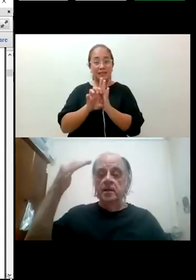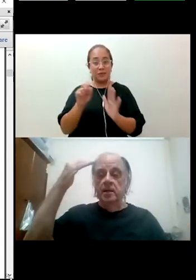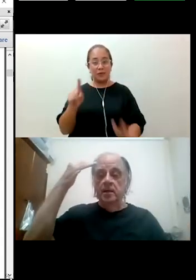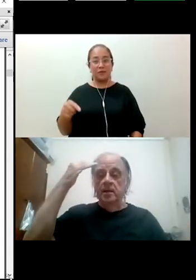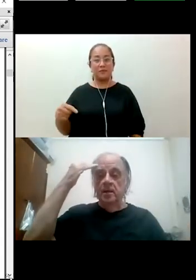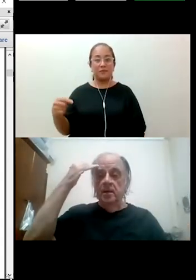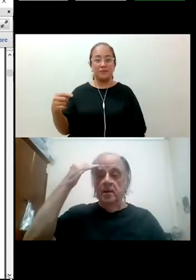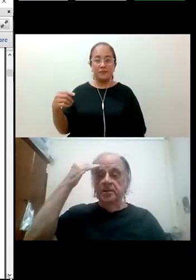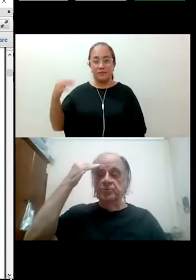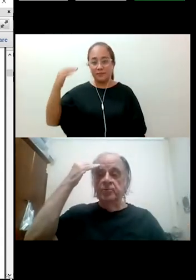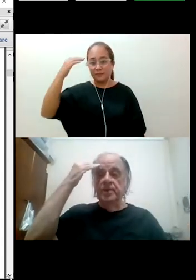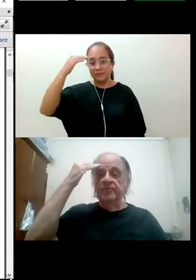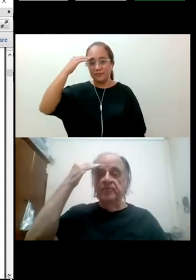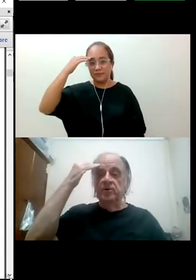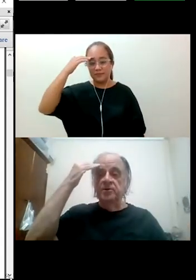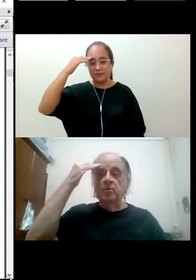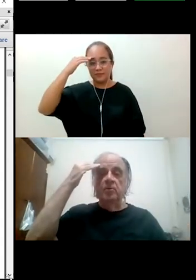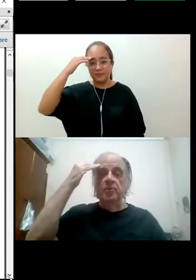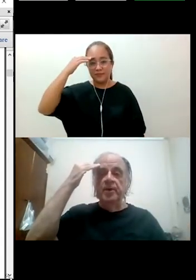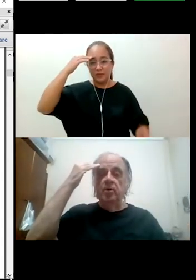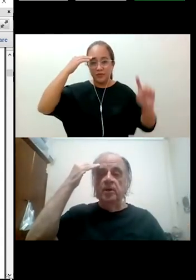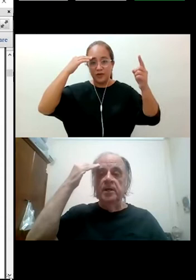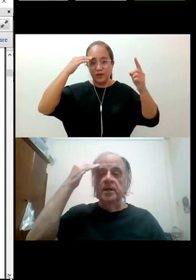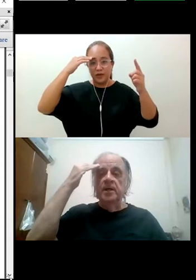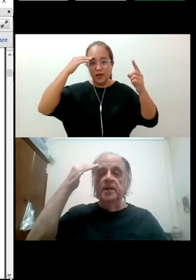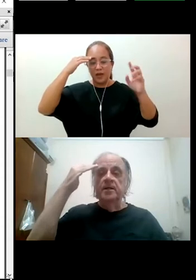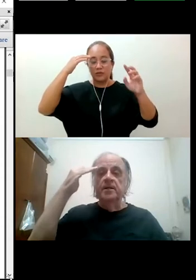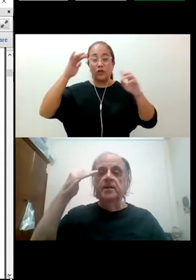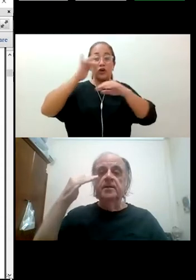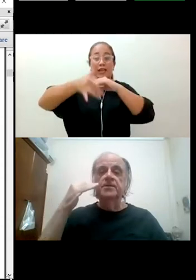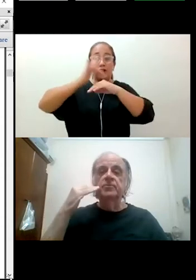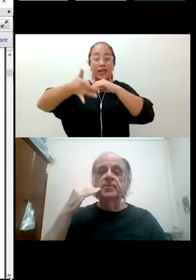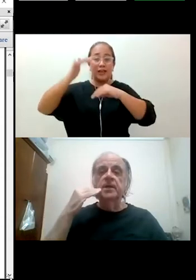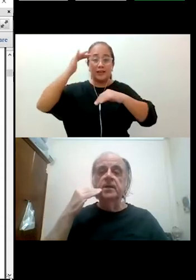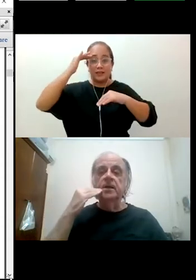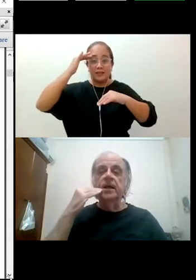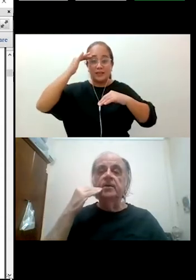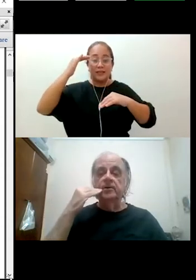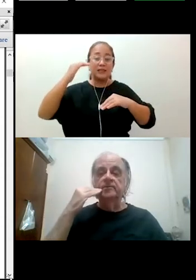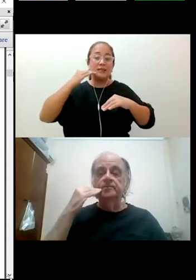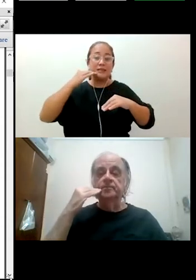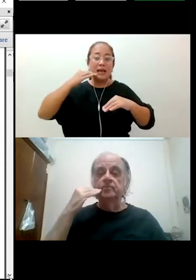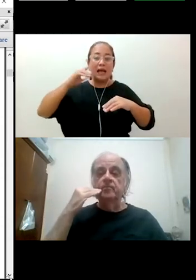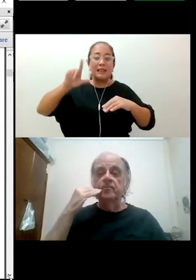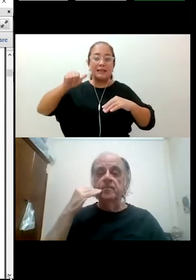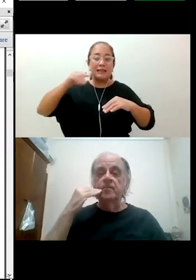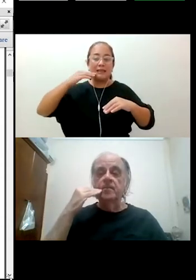like this would be first, or it would be early. This would be later.